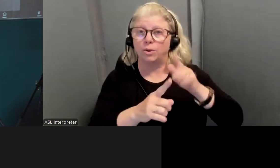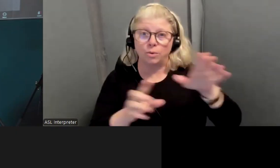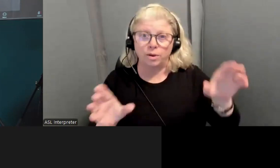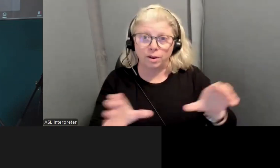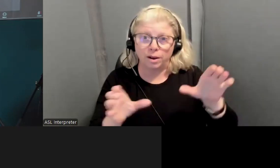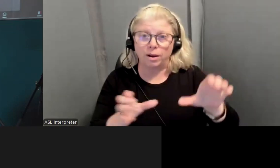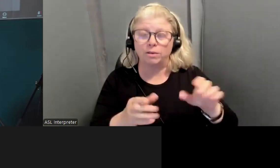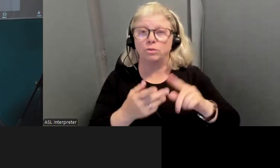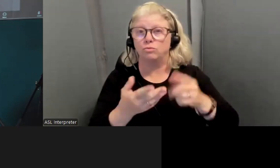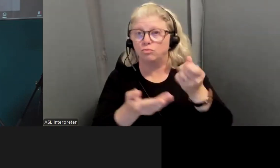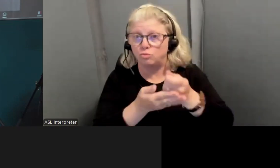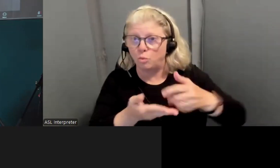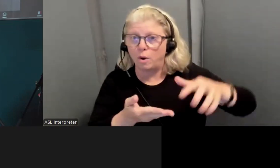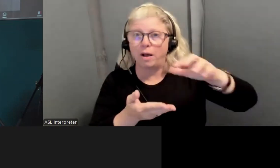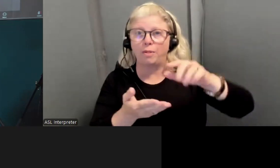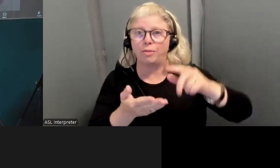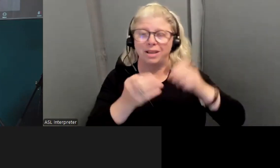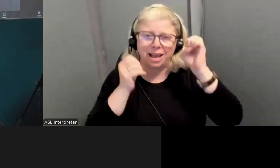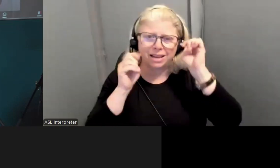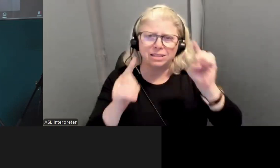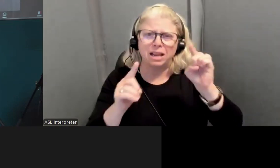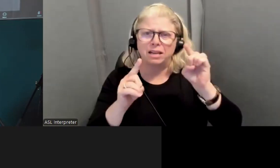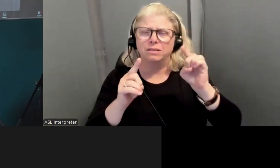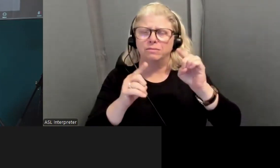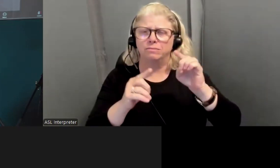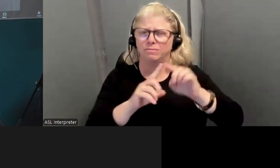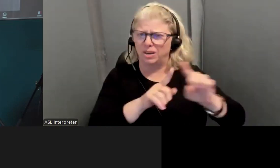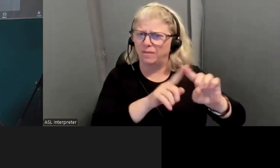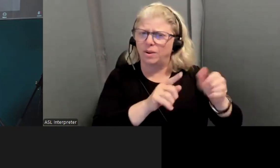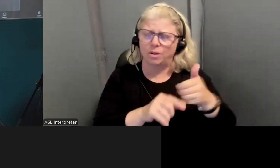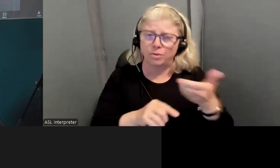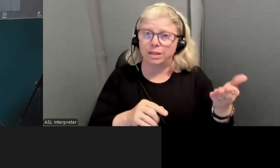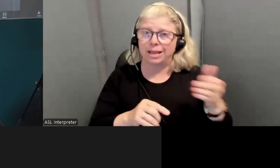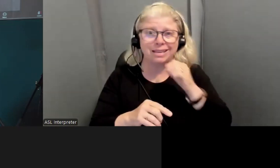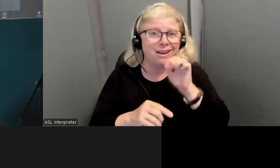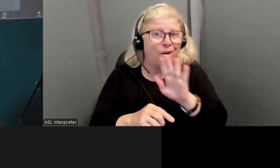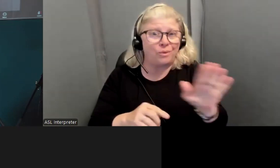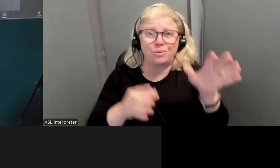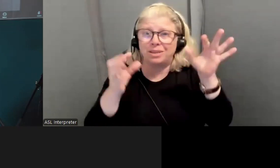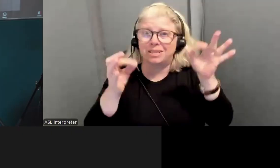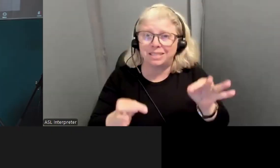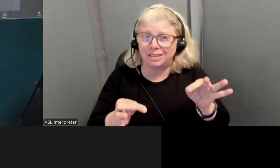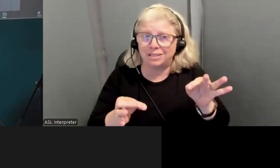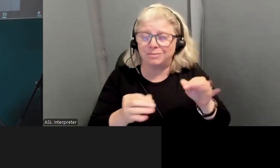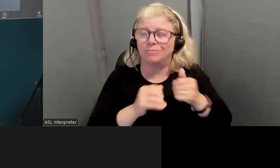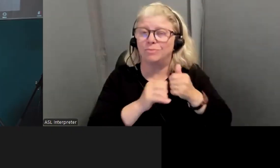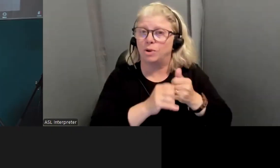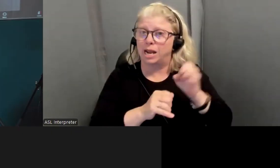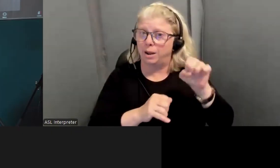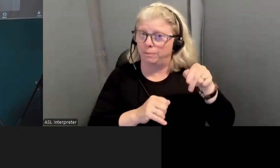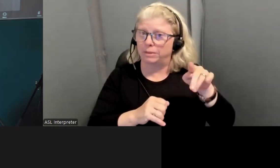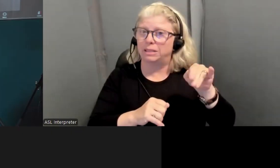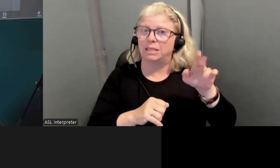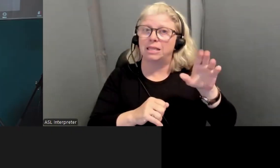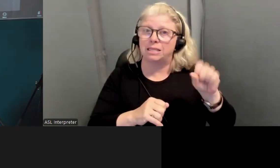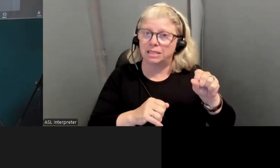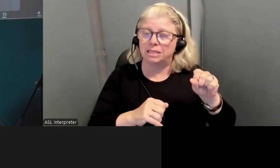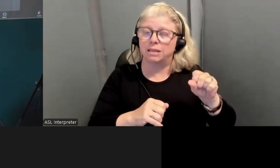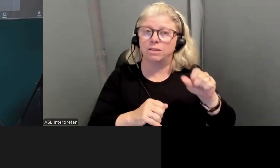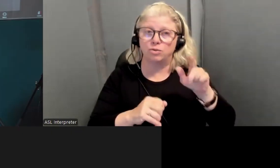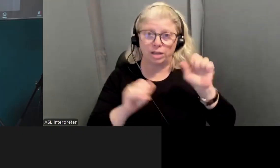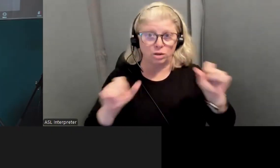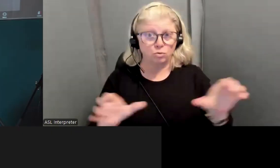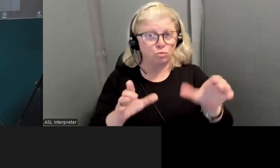your wealth, your education, also all sorts of other things, is not up to you, according to Epictetus, in the sense that you can do